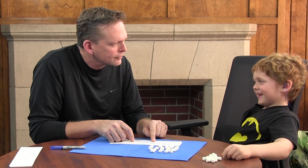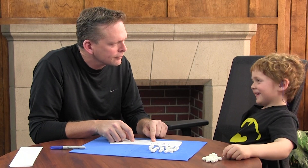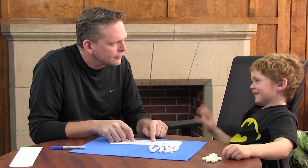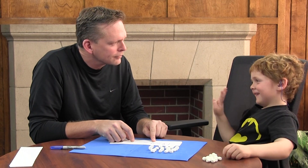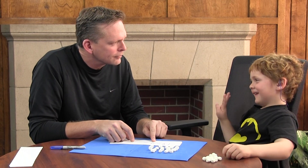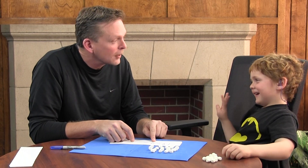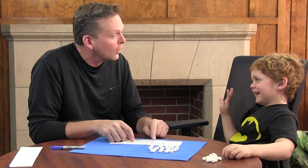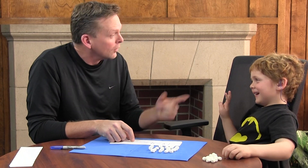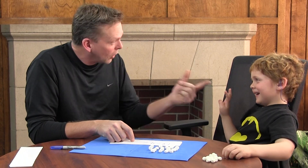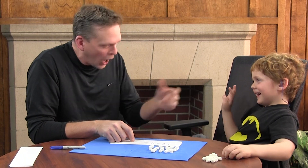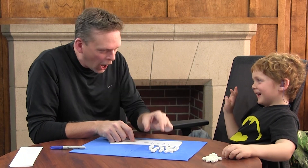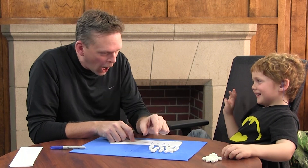Four.